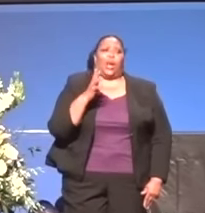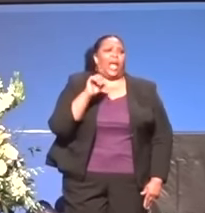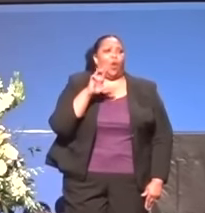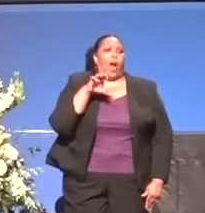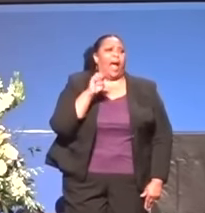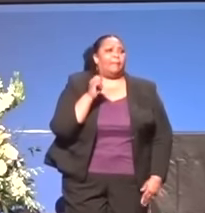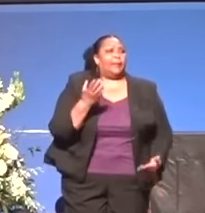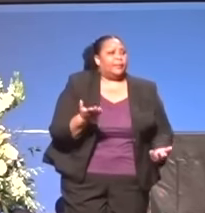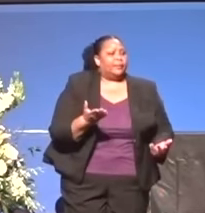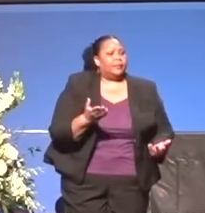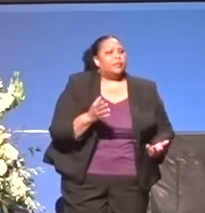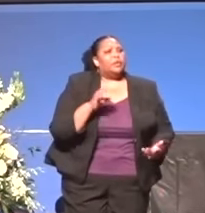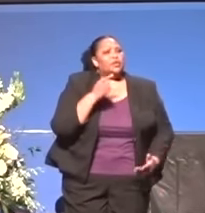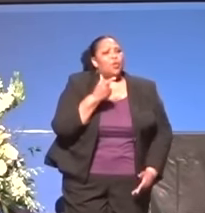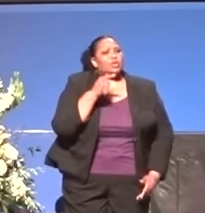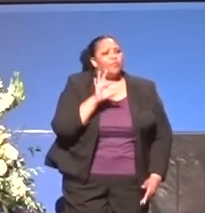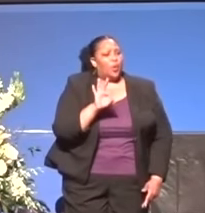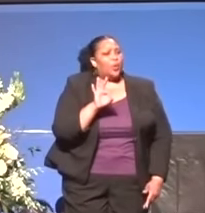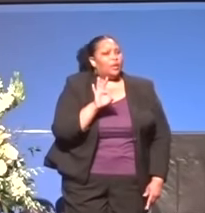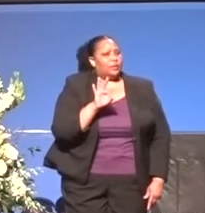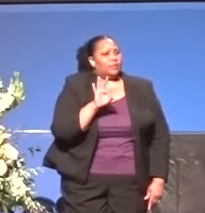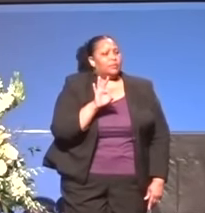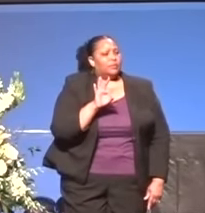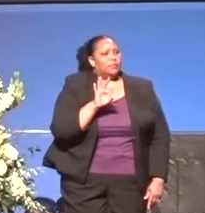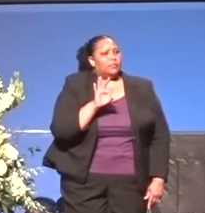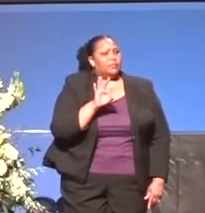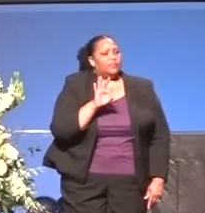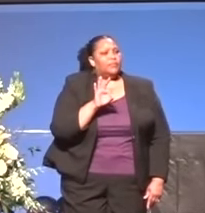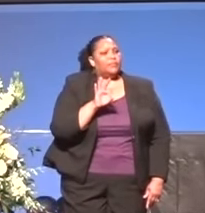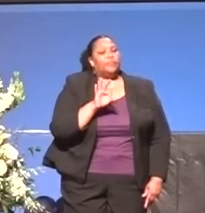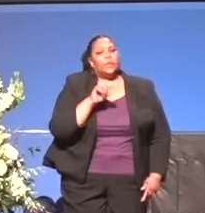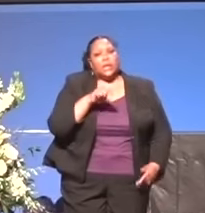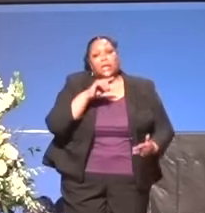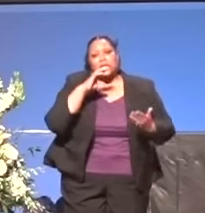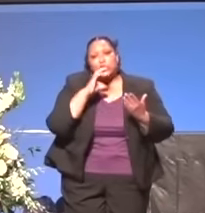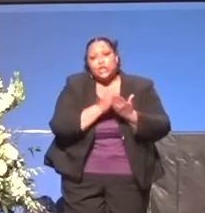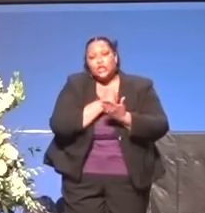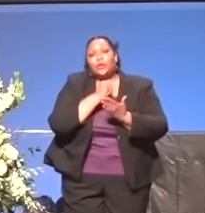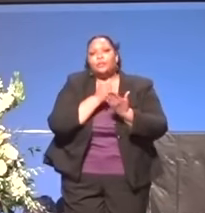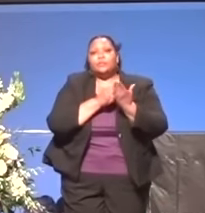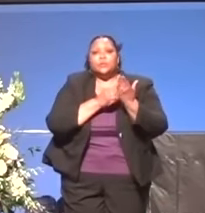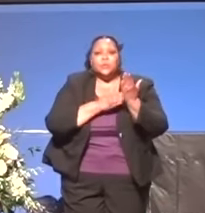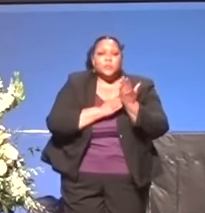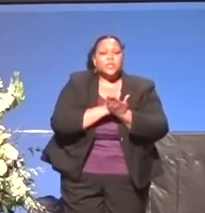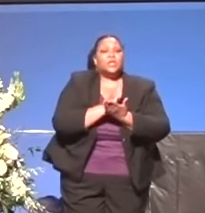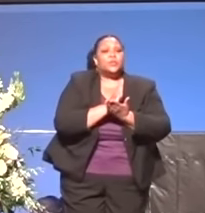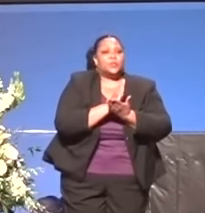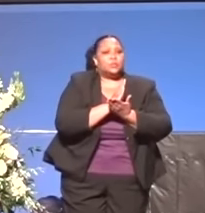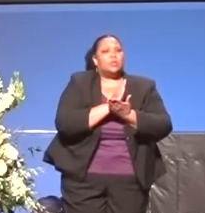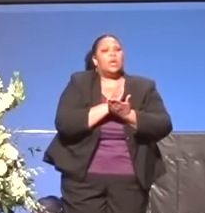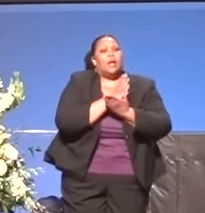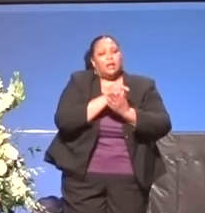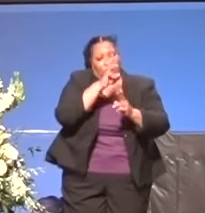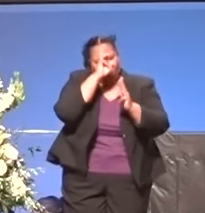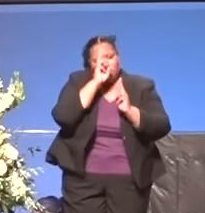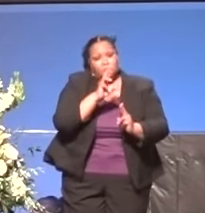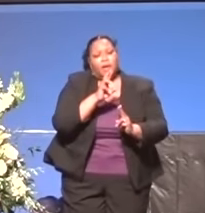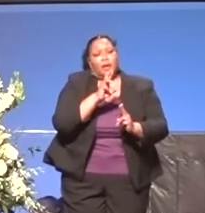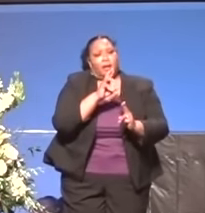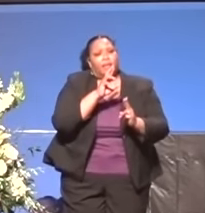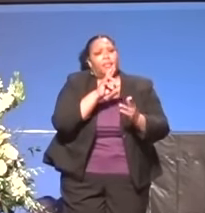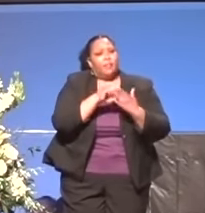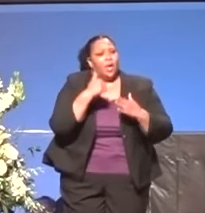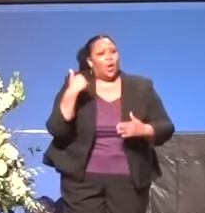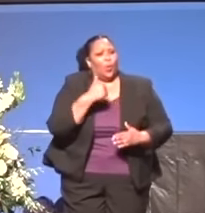crime. George Floyd deserved the dignity and the respect that we